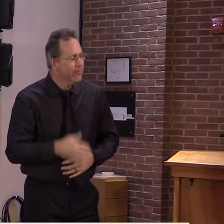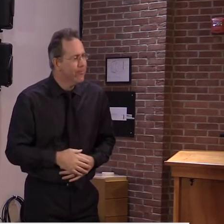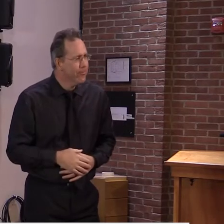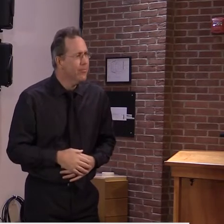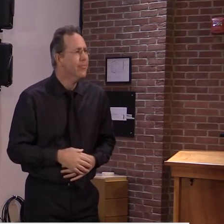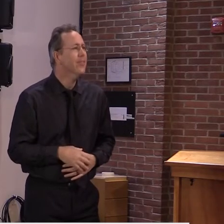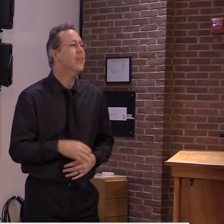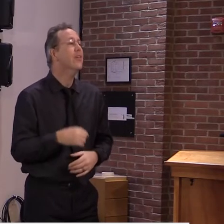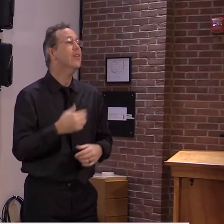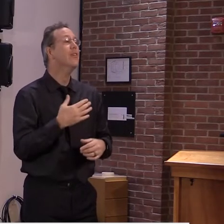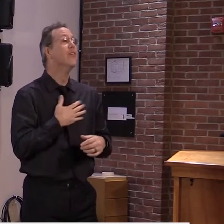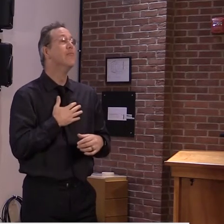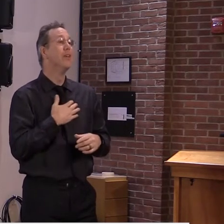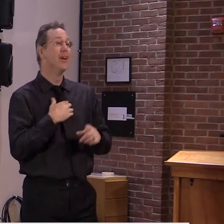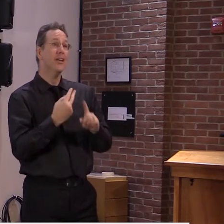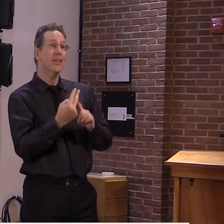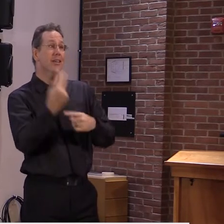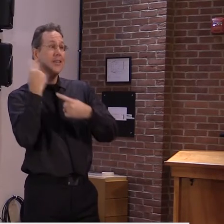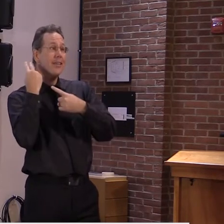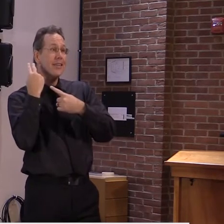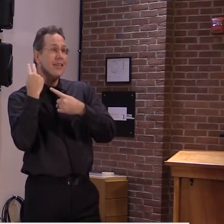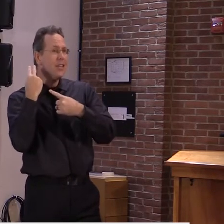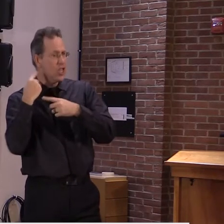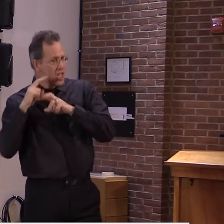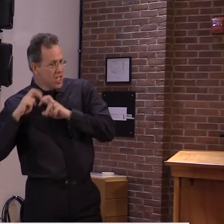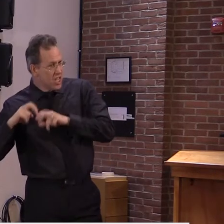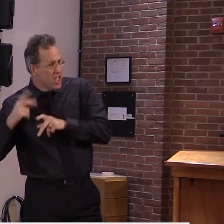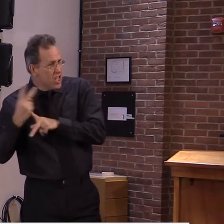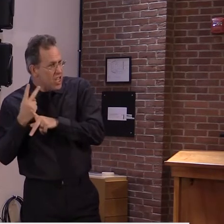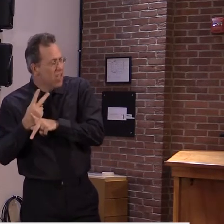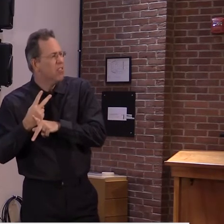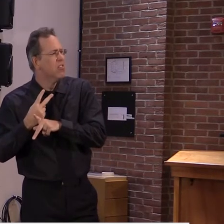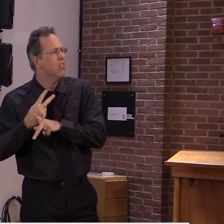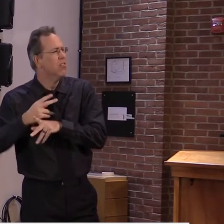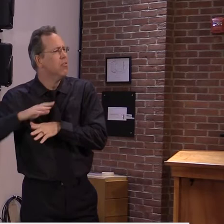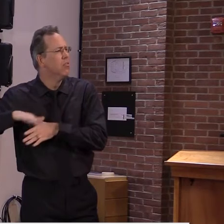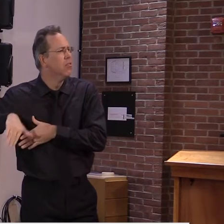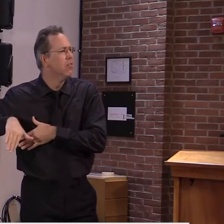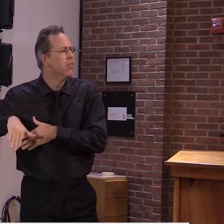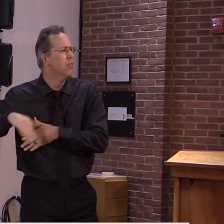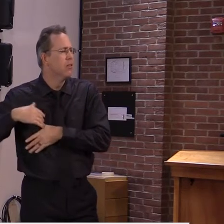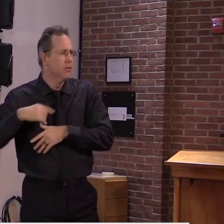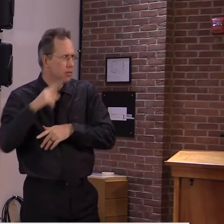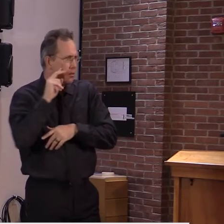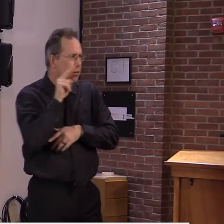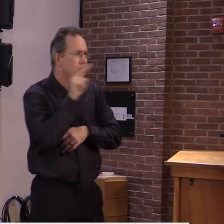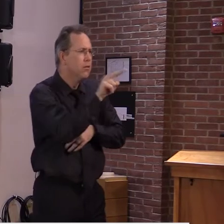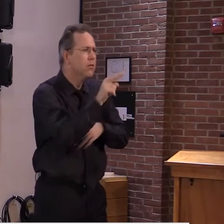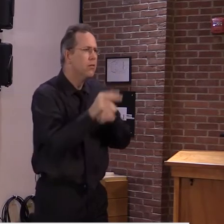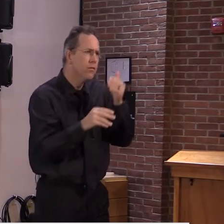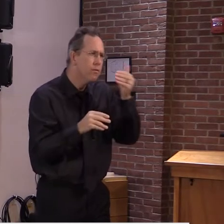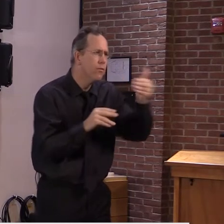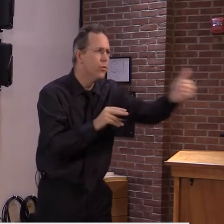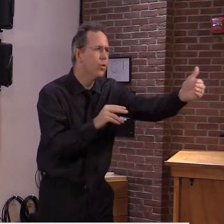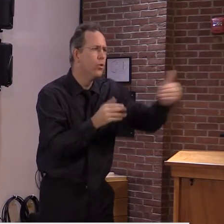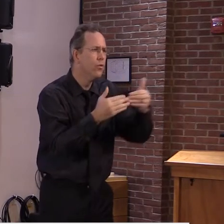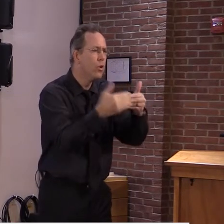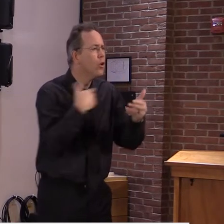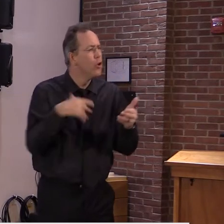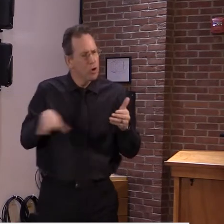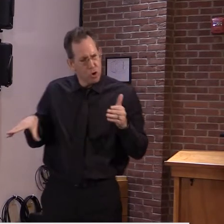this magnitude in the future. But at this point in time, we're just doing everything we think is right. We know